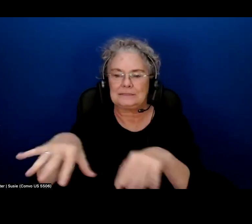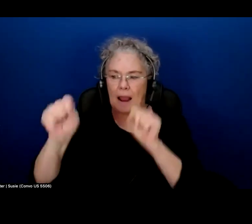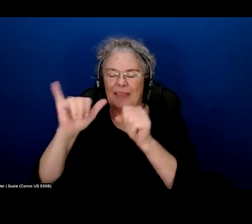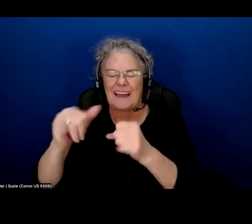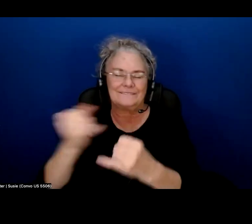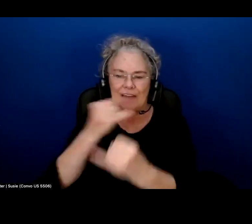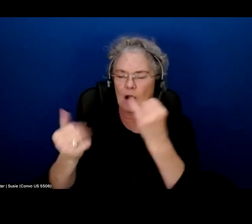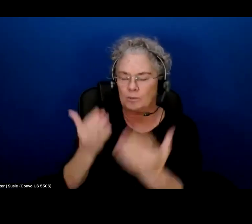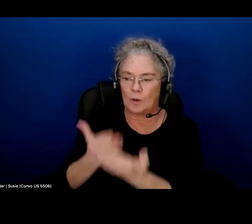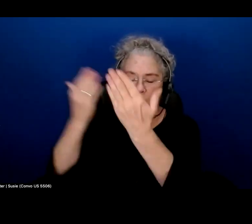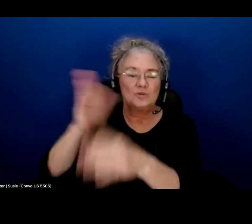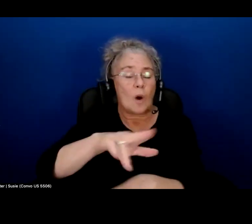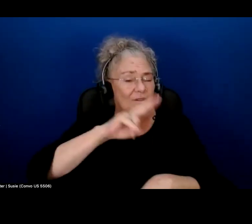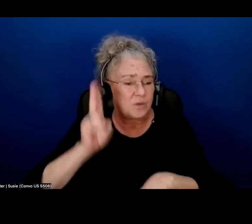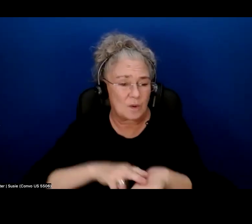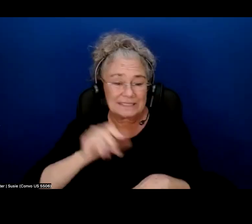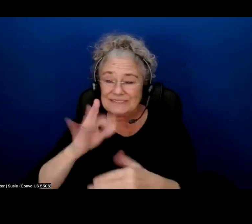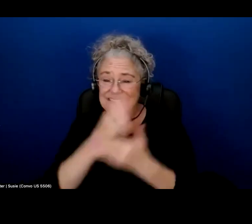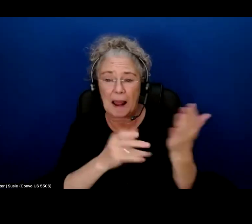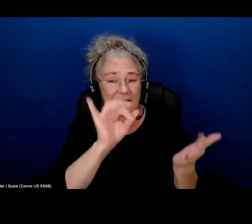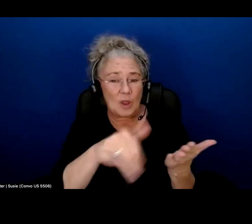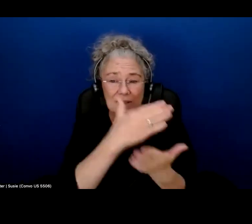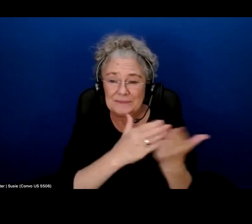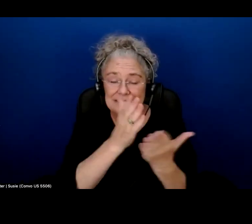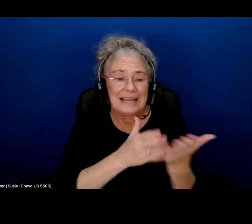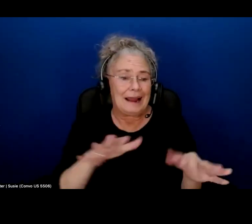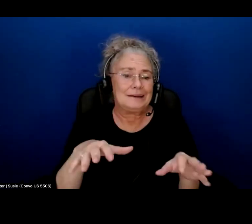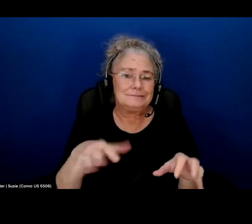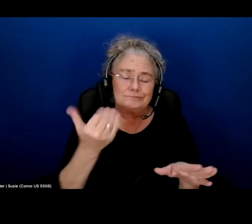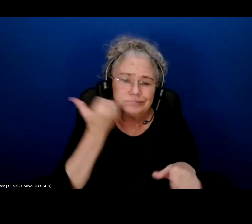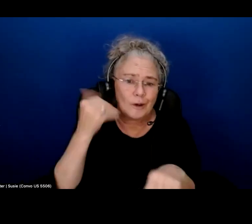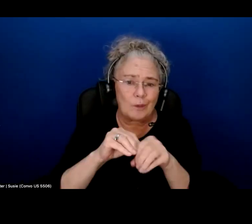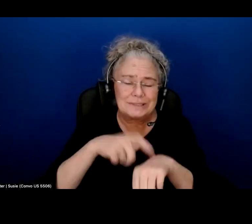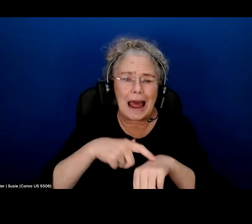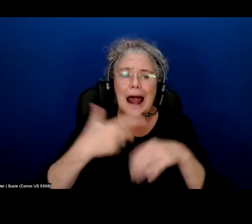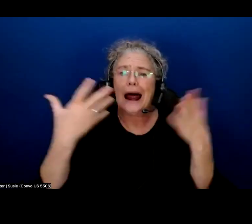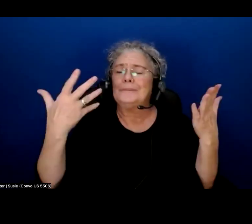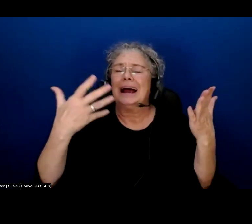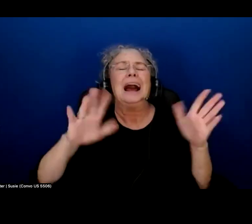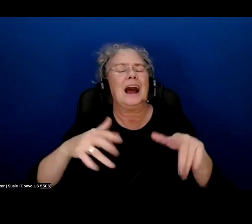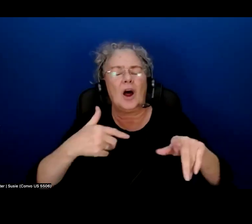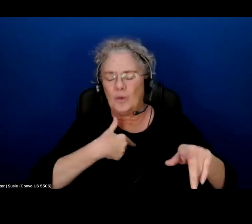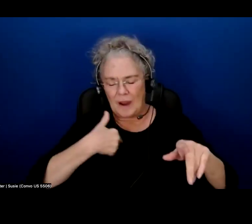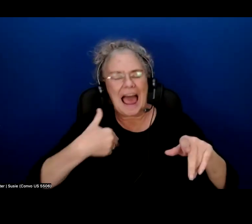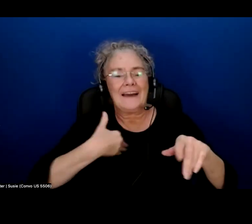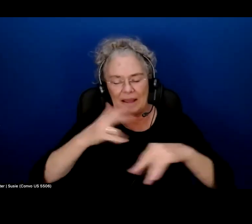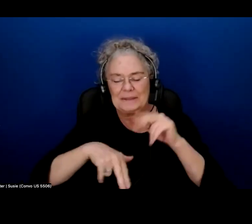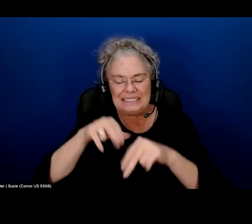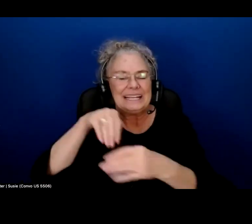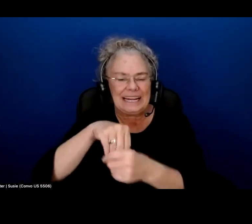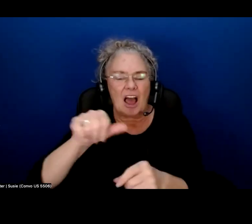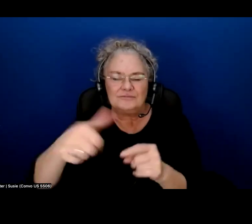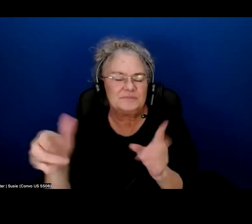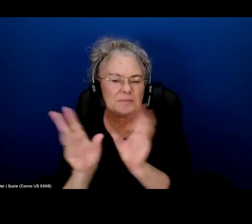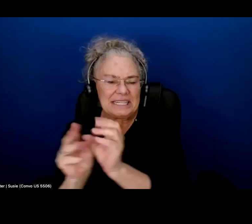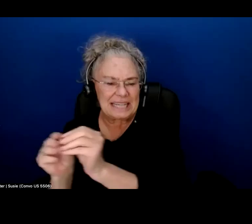proposal. Of course, if some of these pieces take a little bit longer to talk about, we have, built in some additional meetings, so we